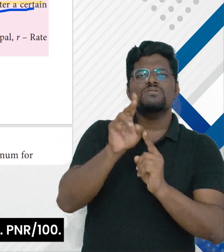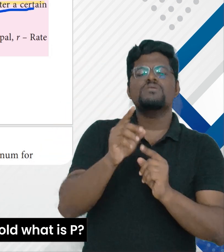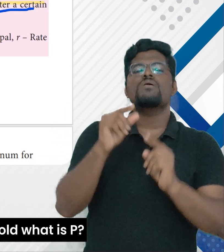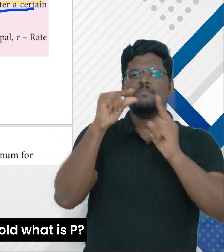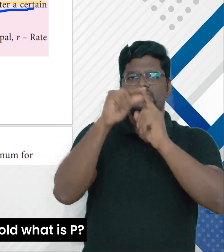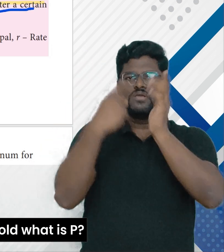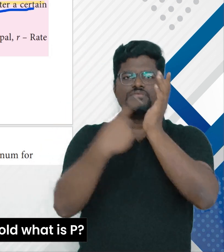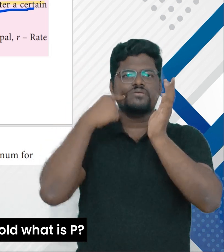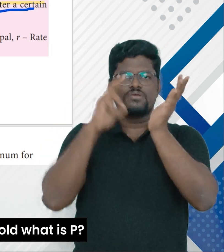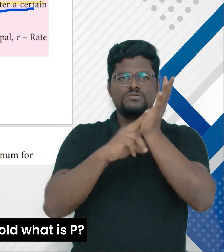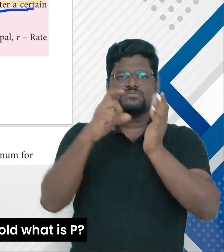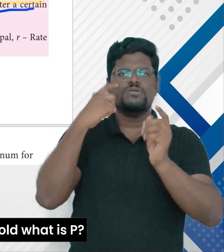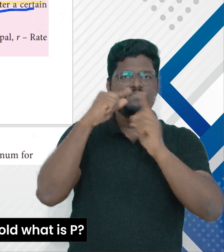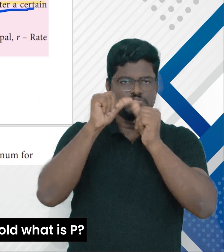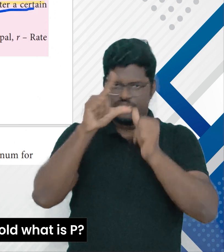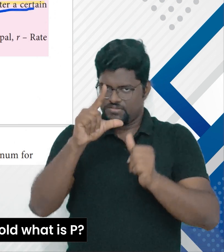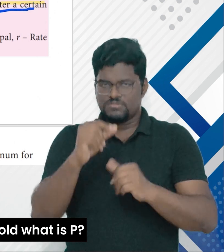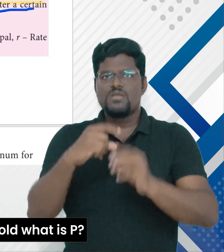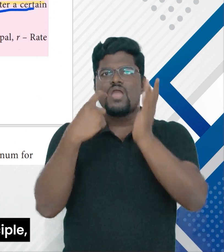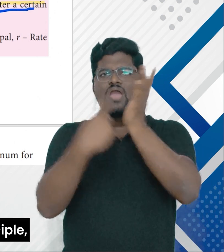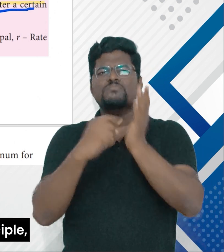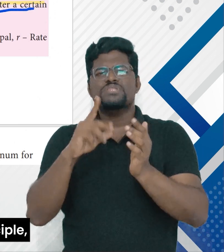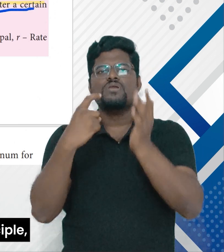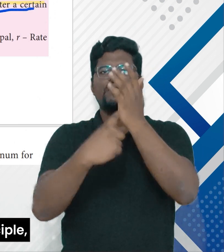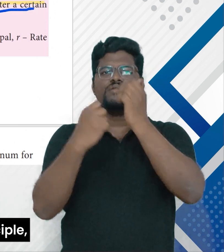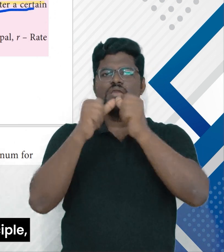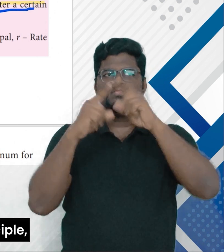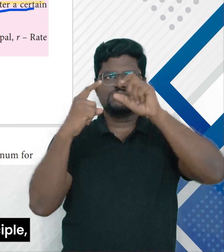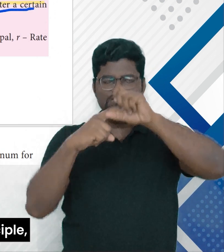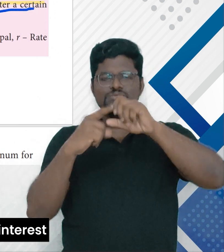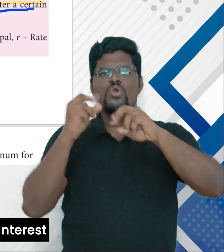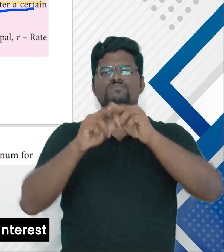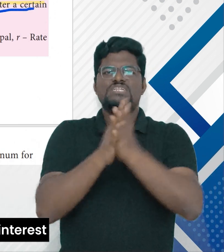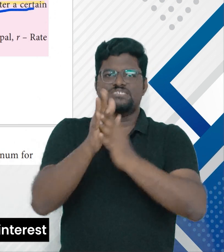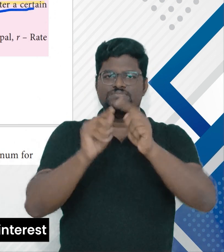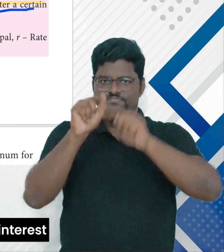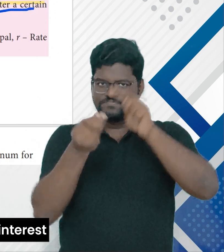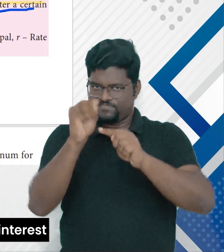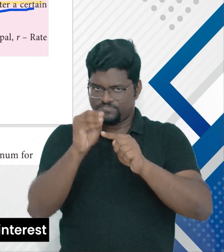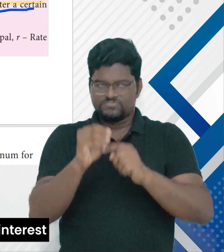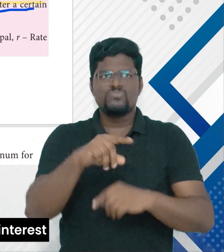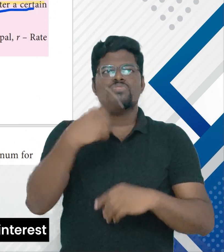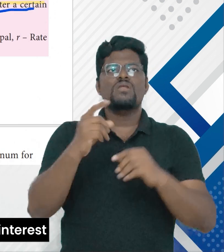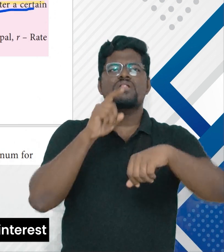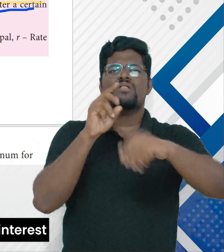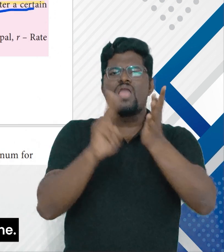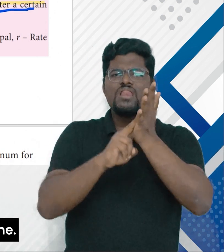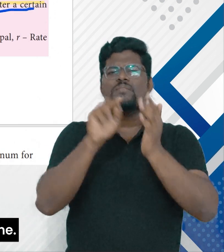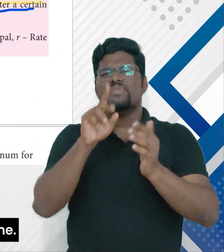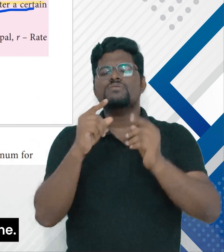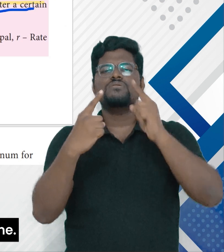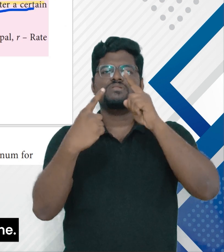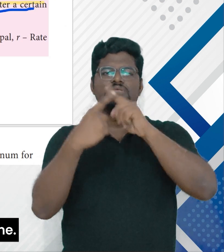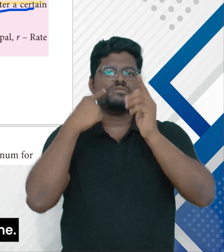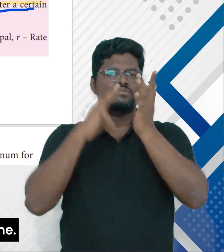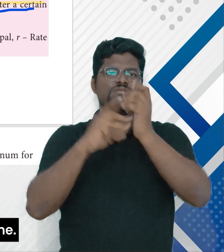100. It indicates, already I told what is P. P indicates principal, R indicates rate of interest, N